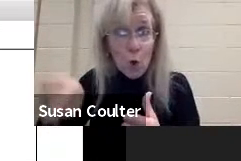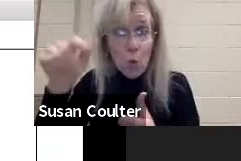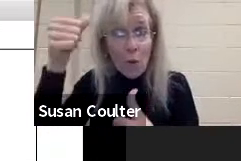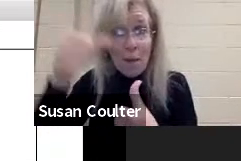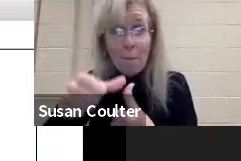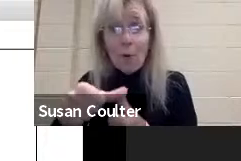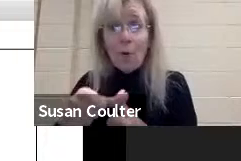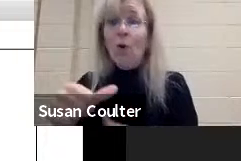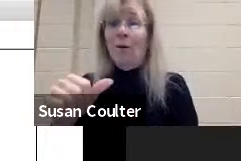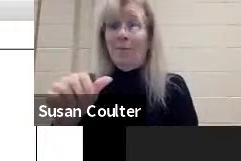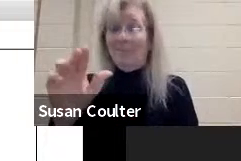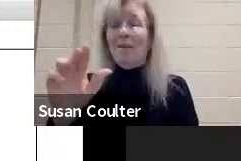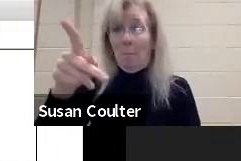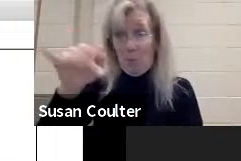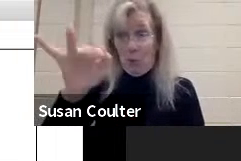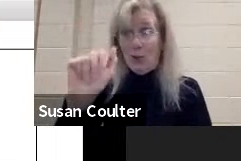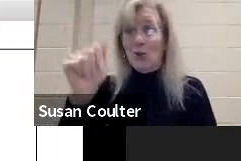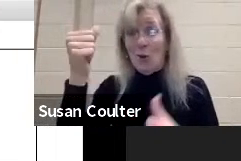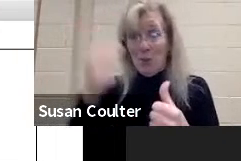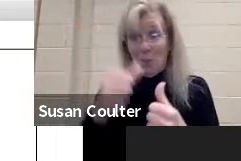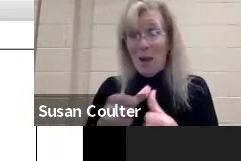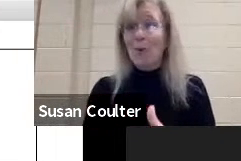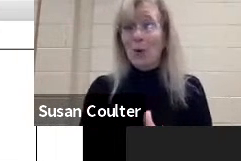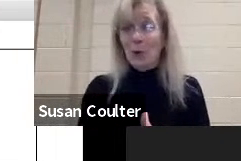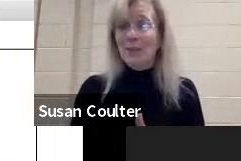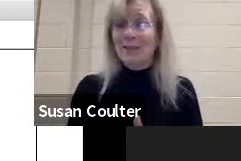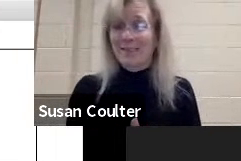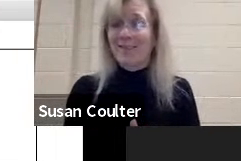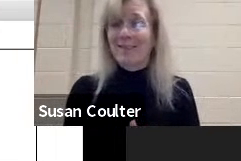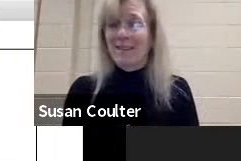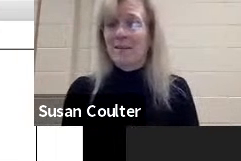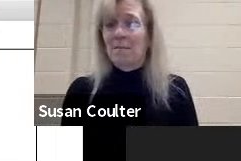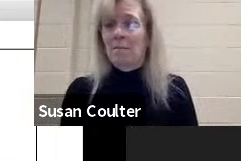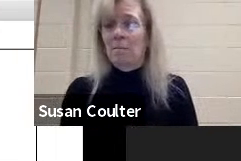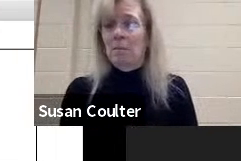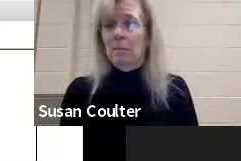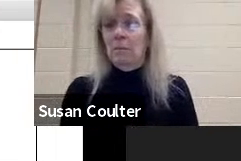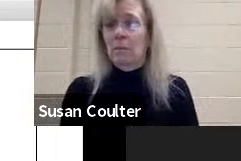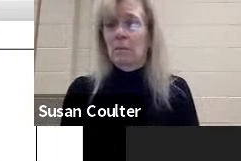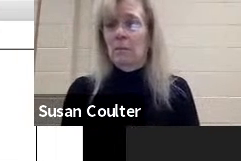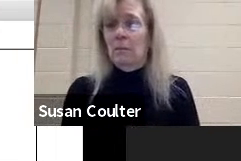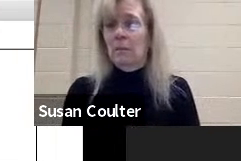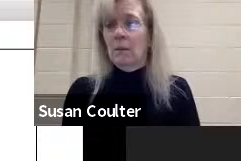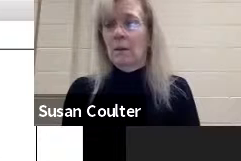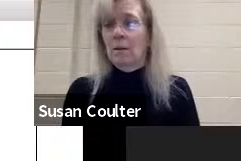of you remember? Patricia remembers?